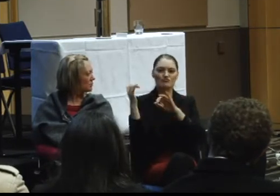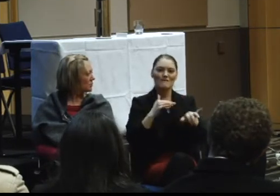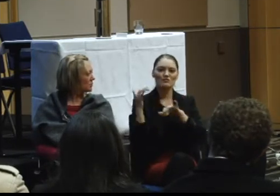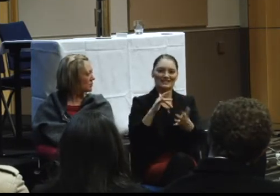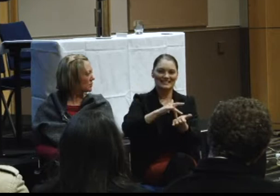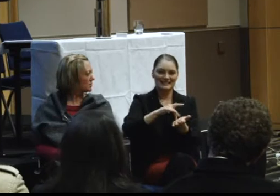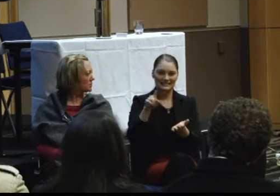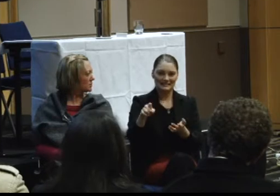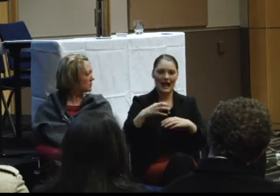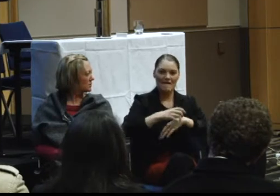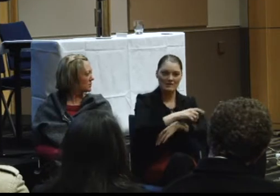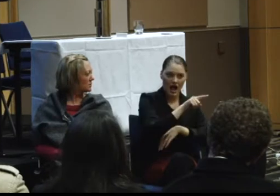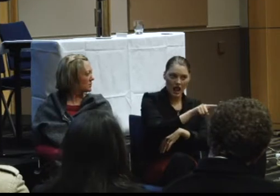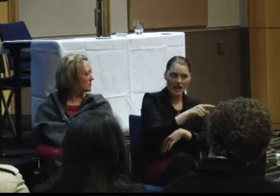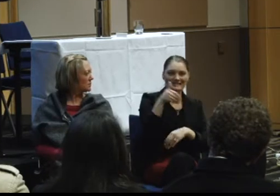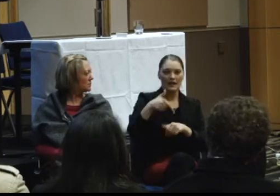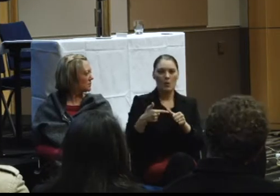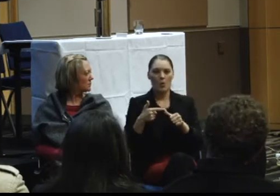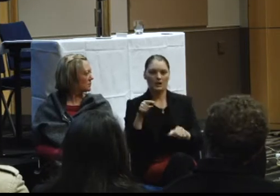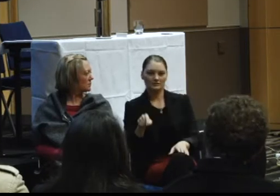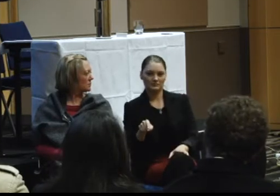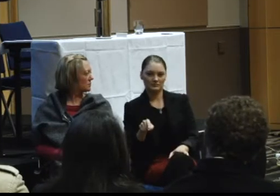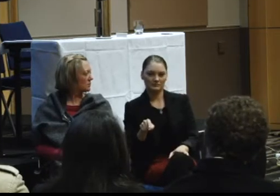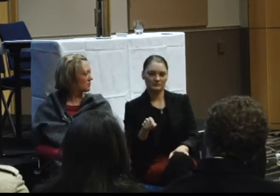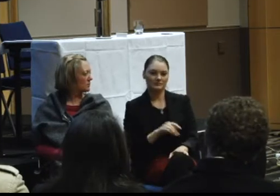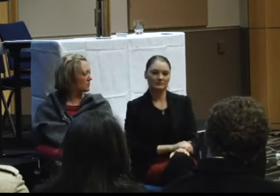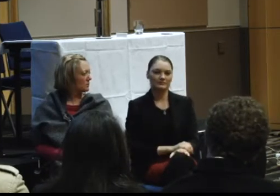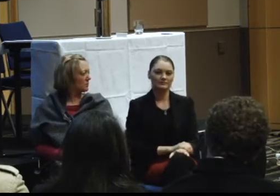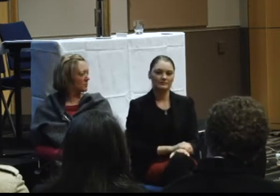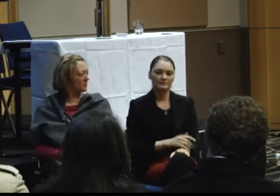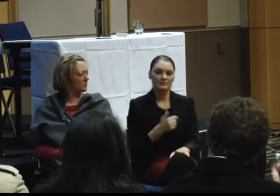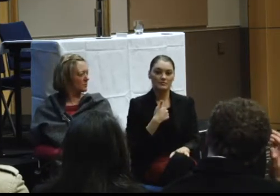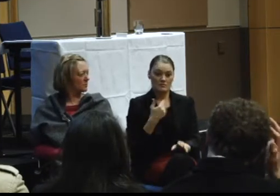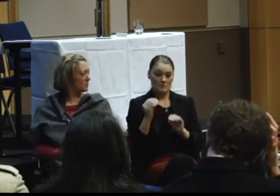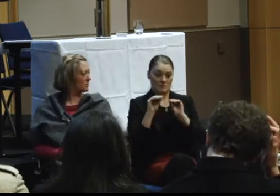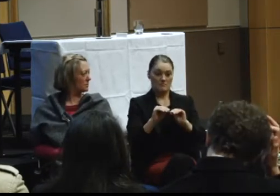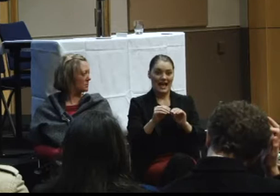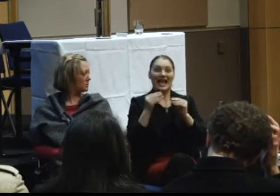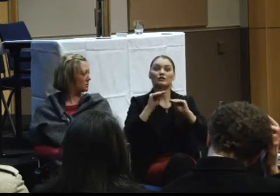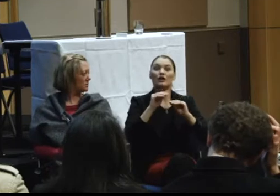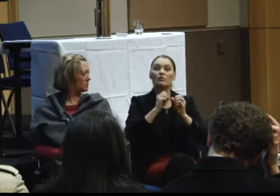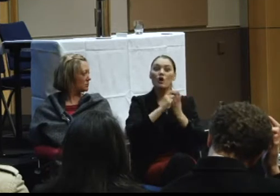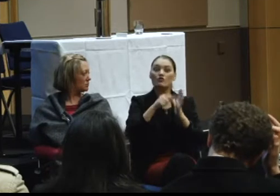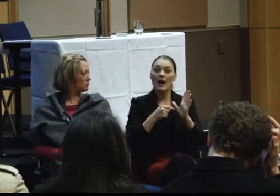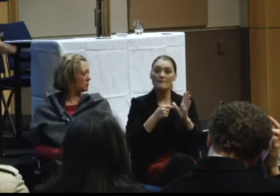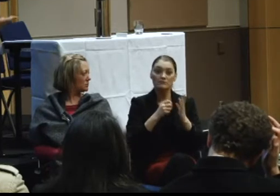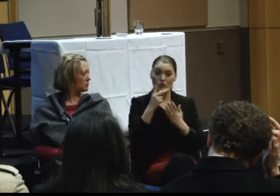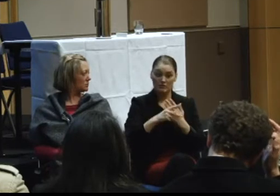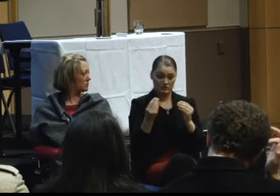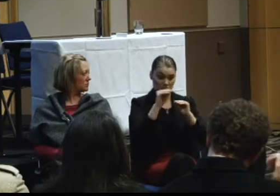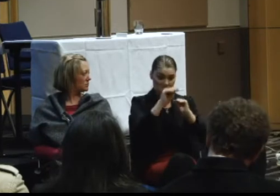Avondale and some in South Auckland. And what we did is we did not put educational programs on them. We did not give